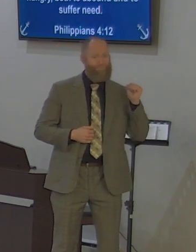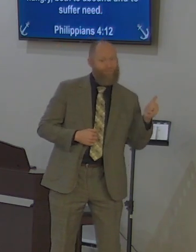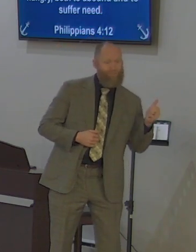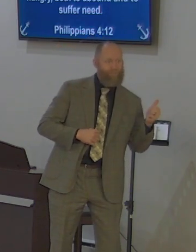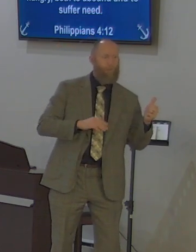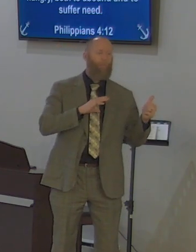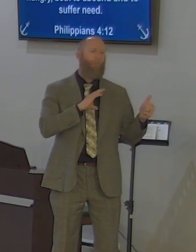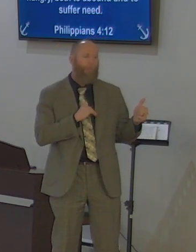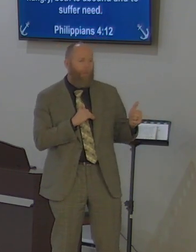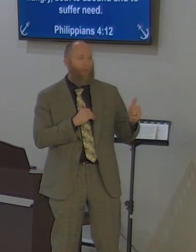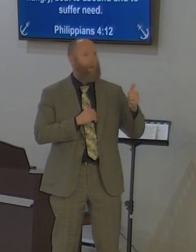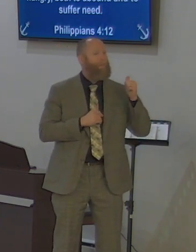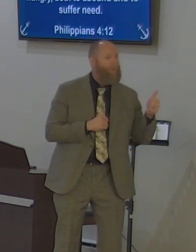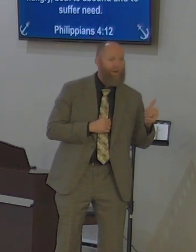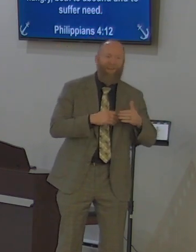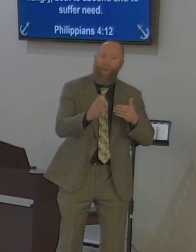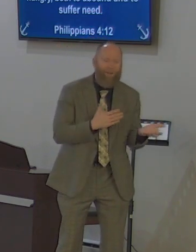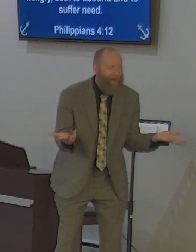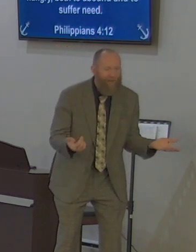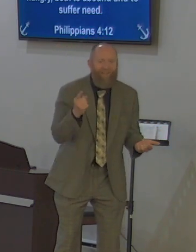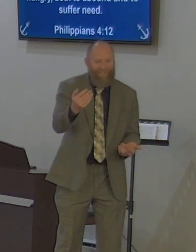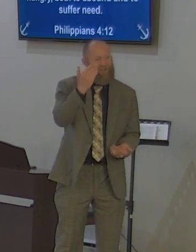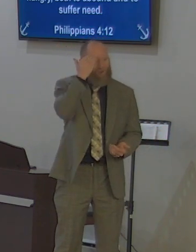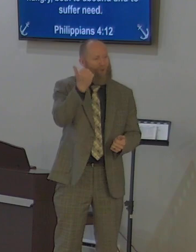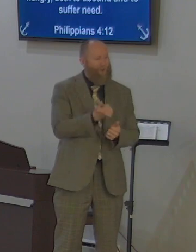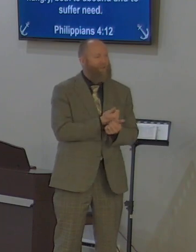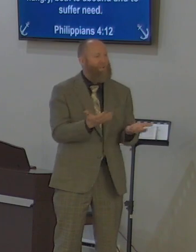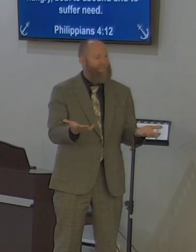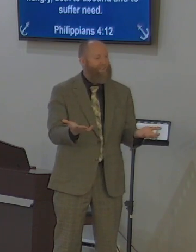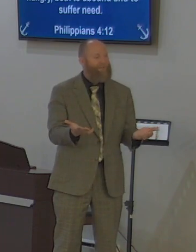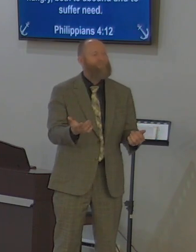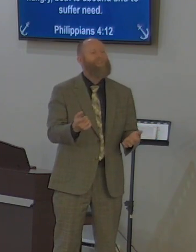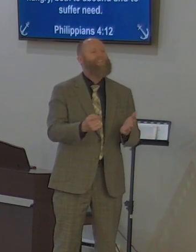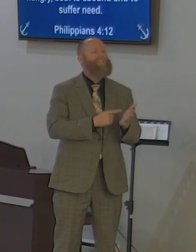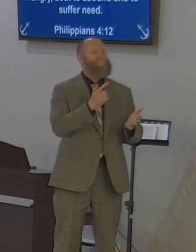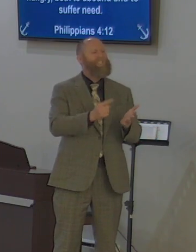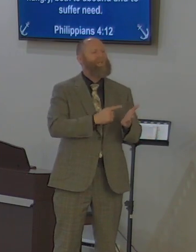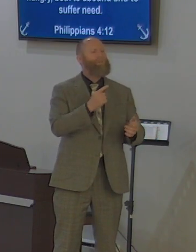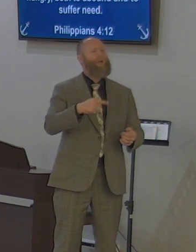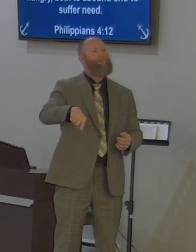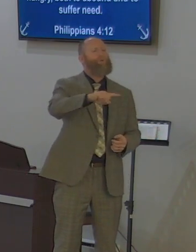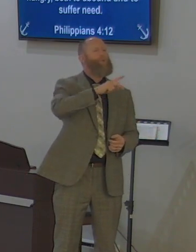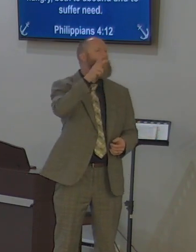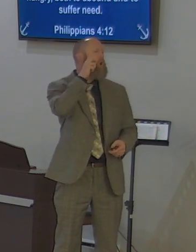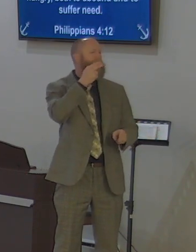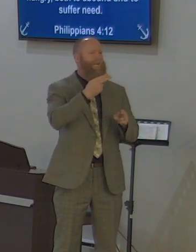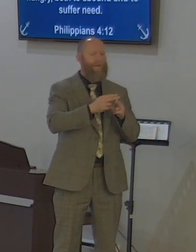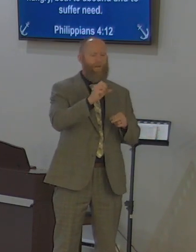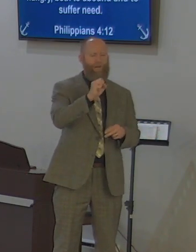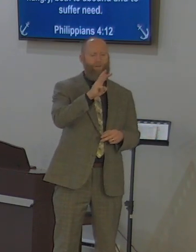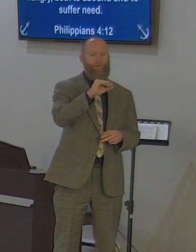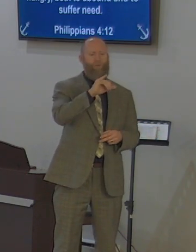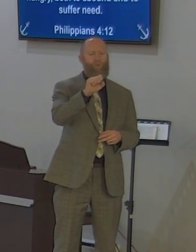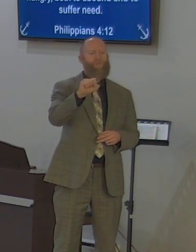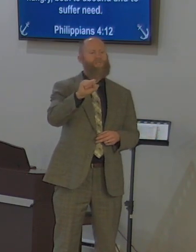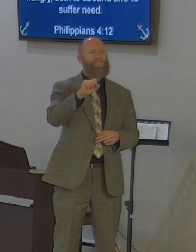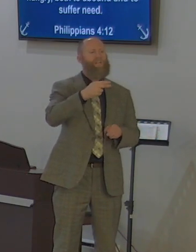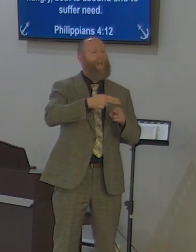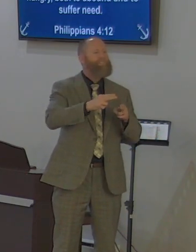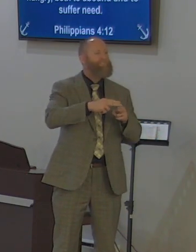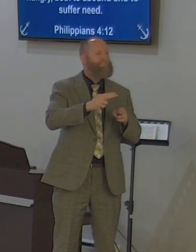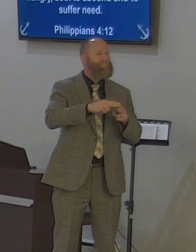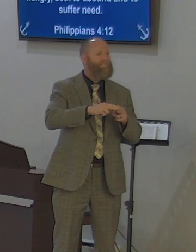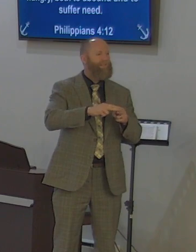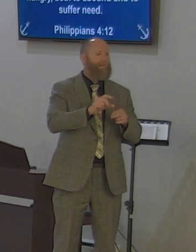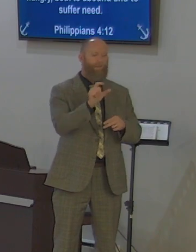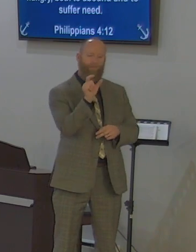you know, the tool for everything. I went to Europe when I was in high school. I bought the biggest Swiss Army knife they had in the store. Back then, you could take stuff